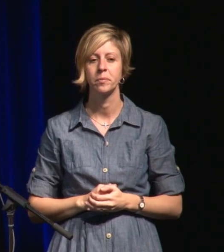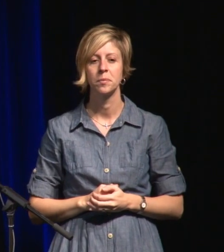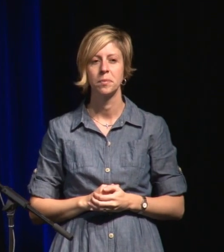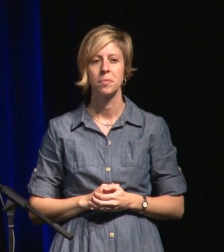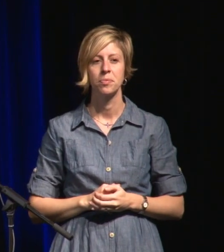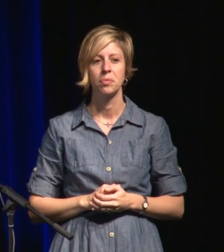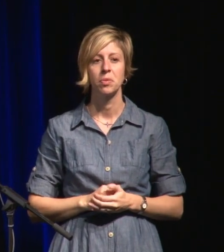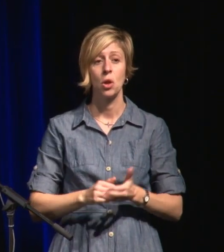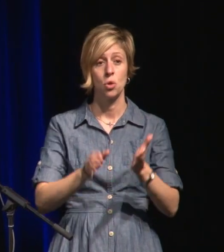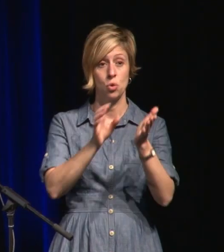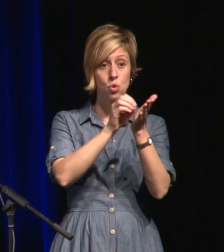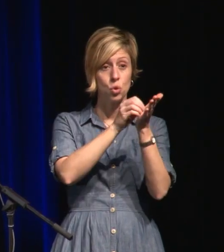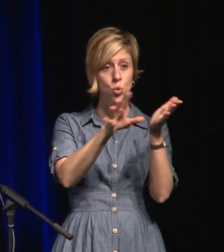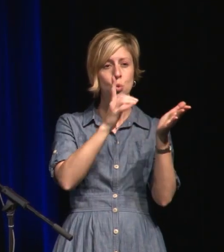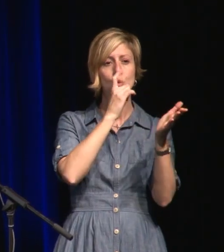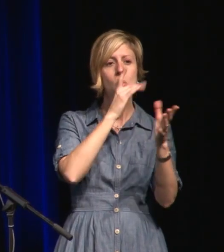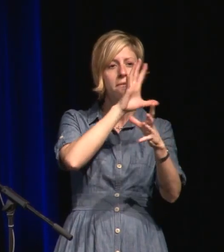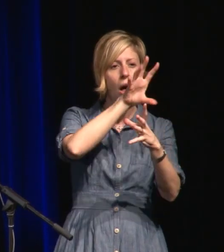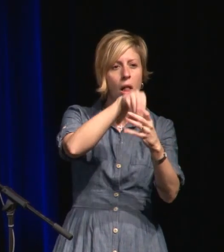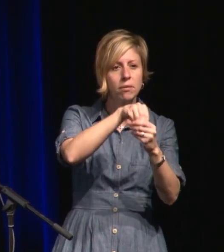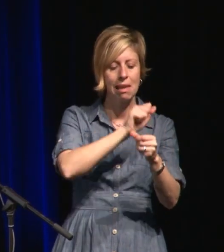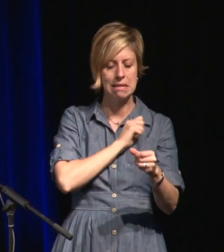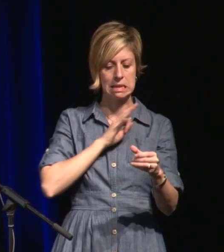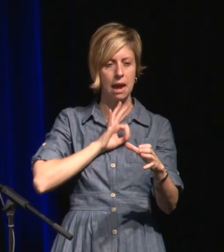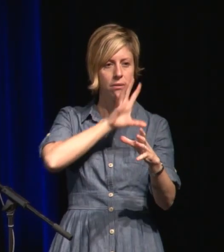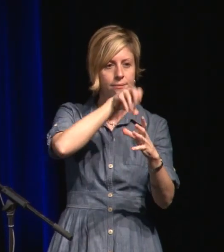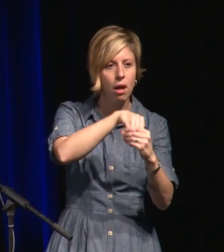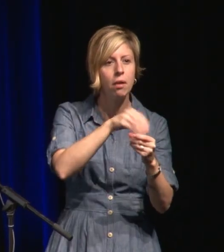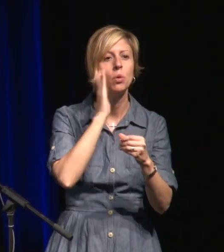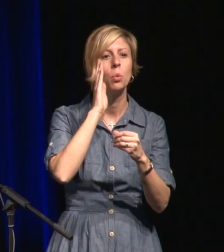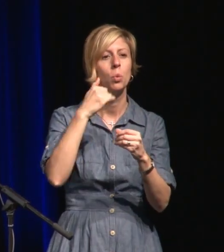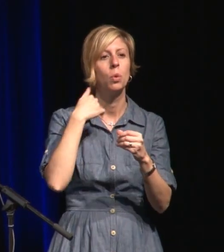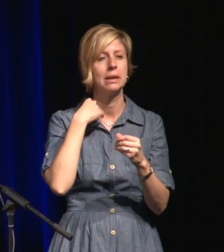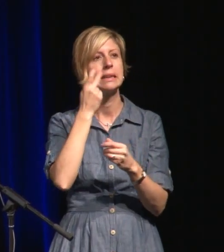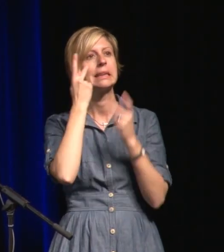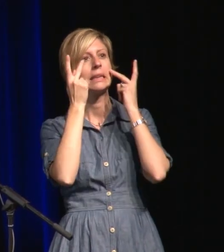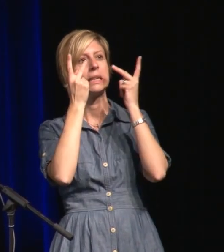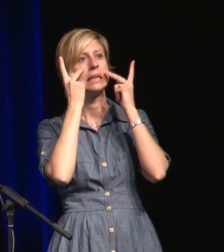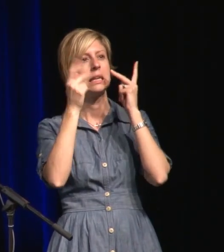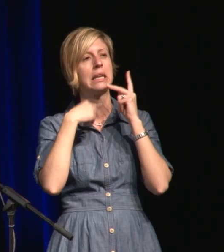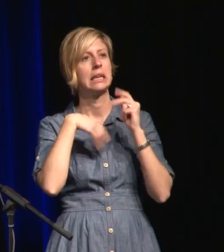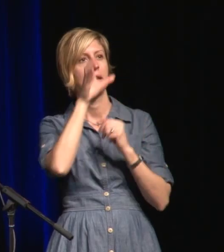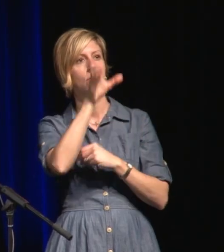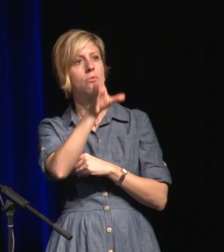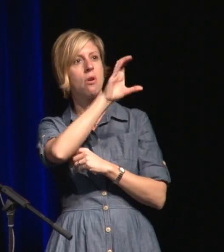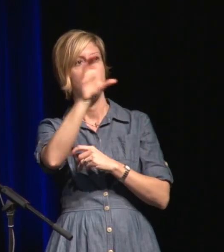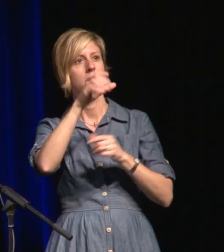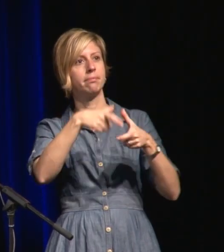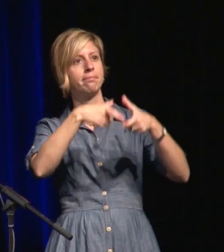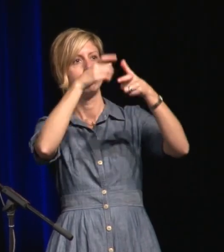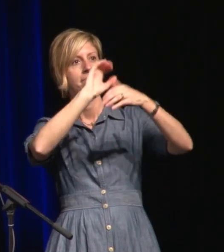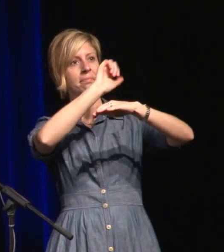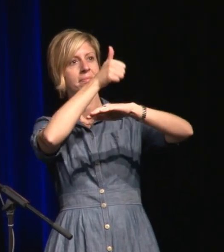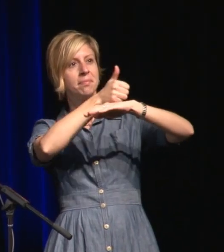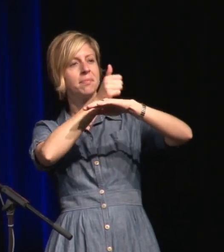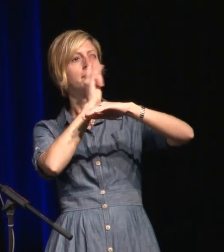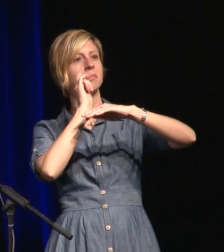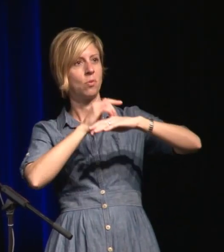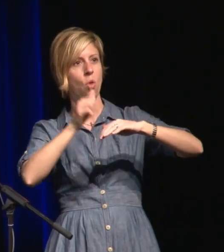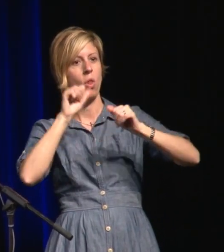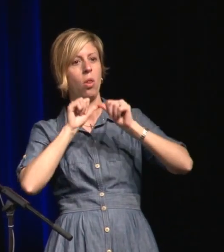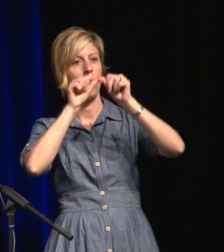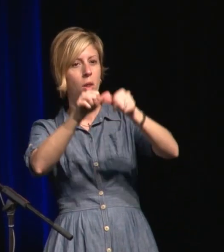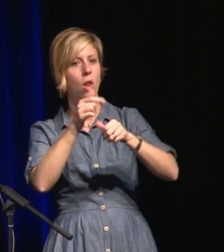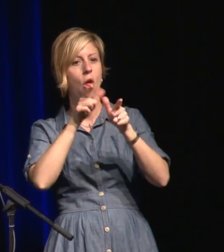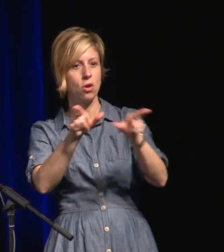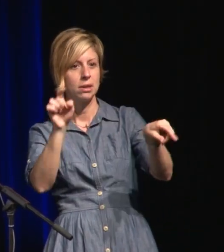have created a legacy that will live on in the community of Whitney Pier for a very long time. The second example that I would